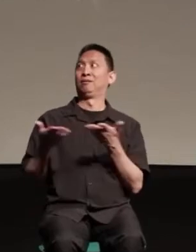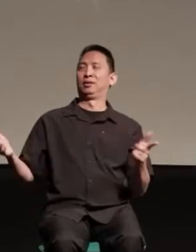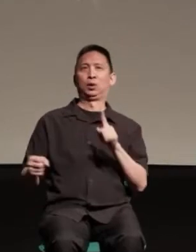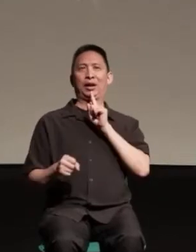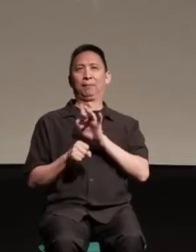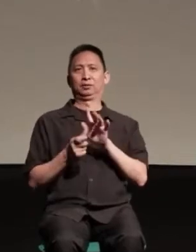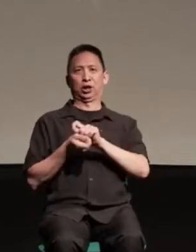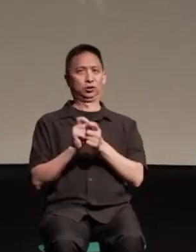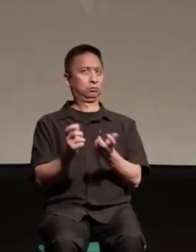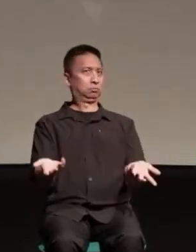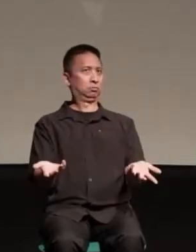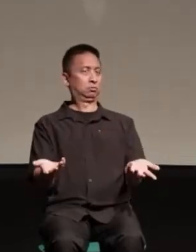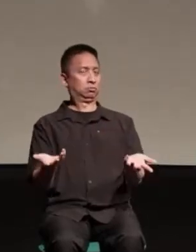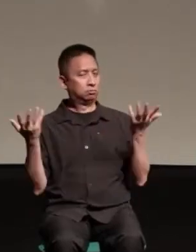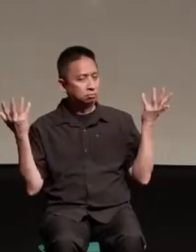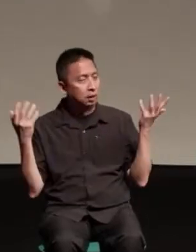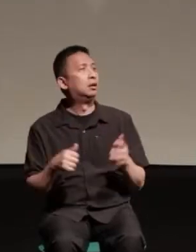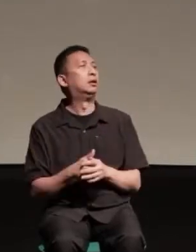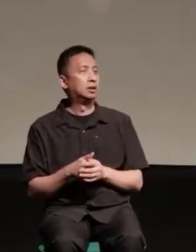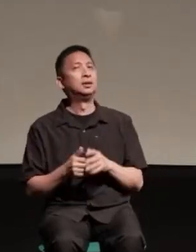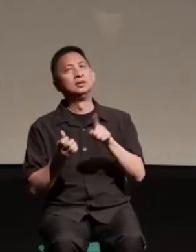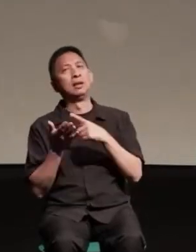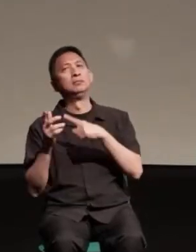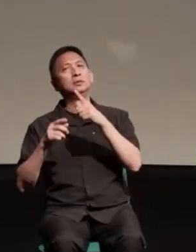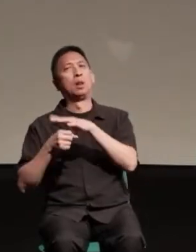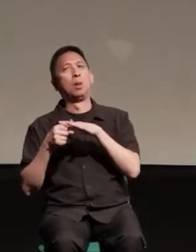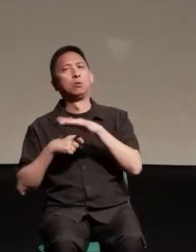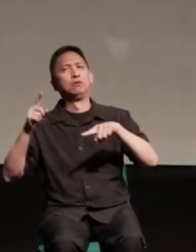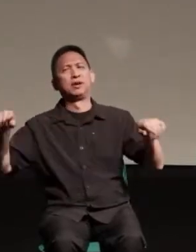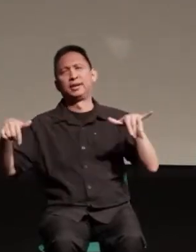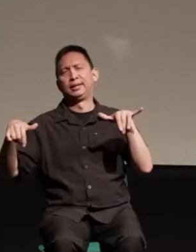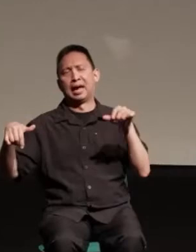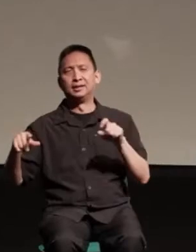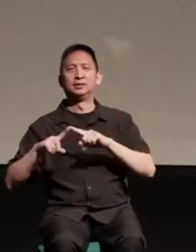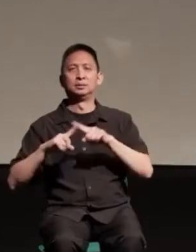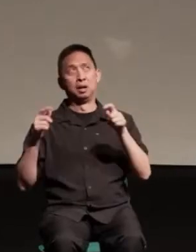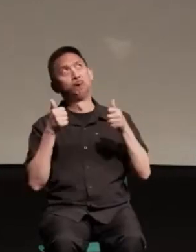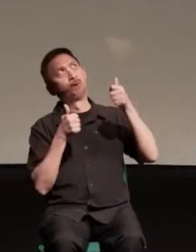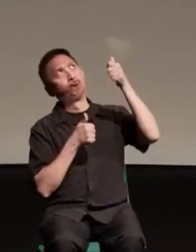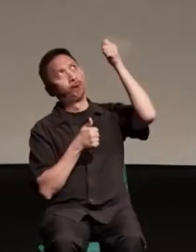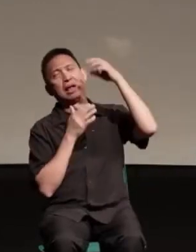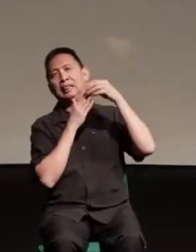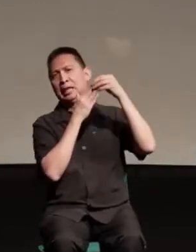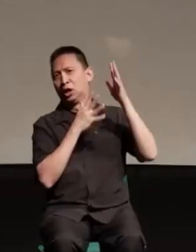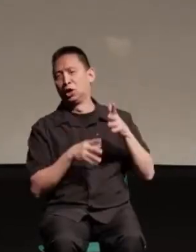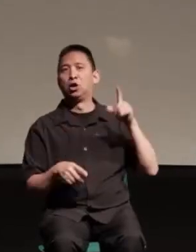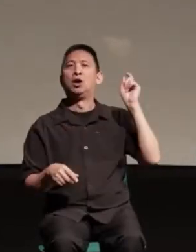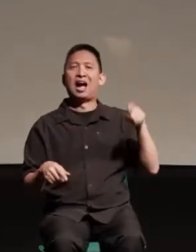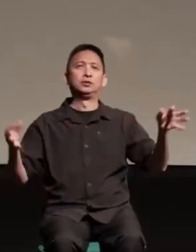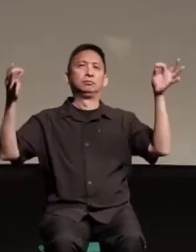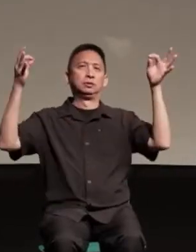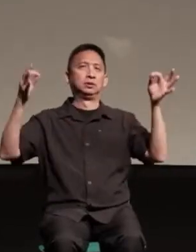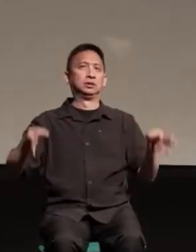have a highly coordinated system, there are absolutely local variations, but there needs to be a moment of leadership in which someone asserts, in this case, I would argue it's